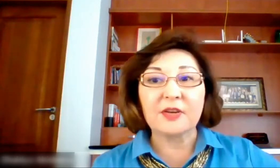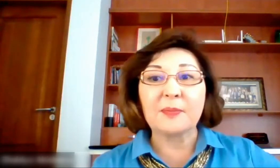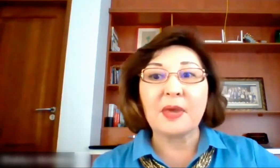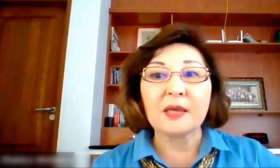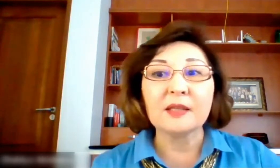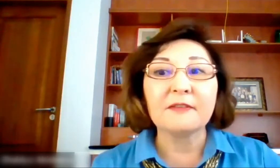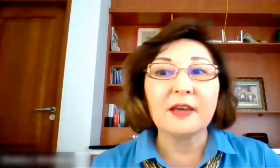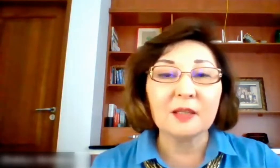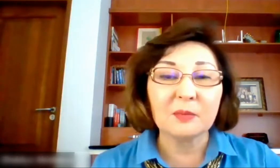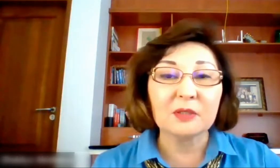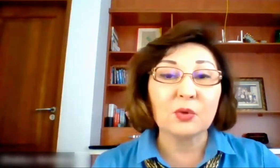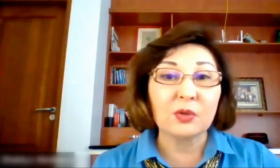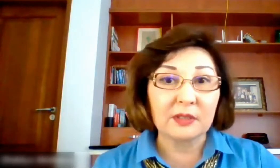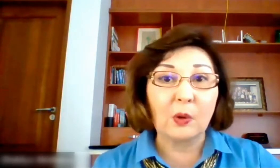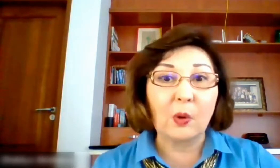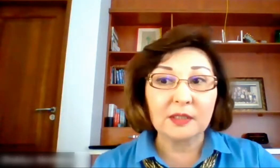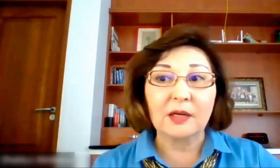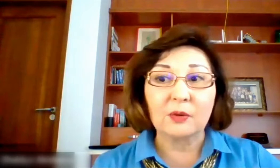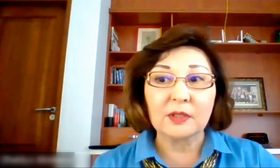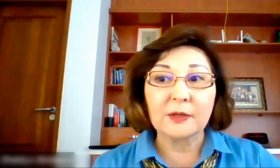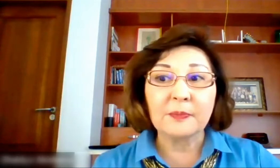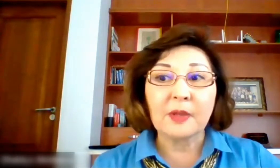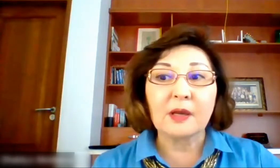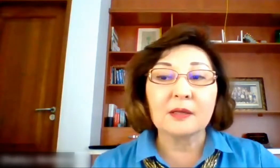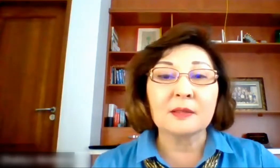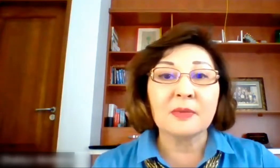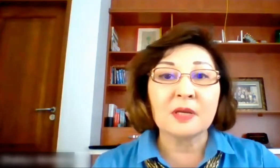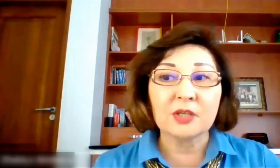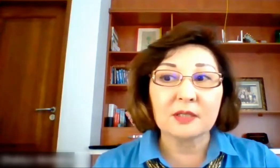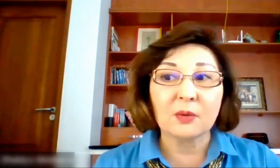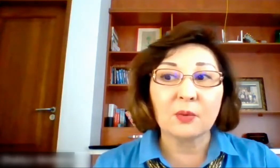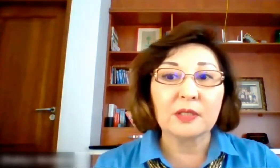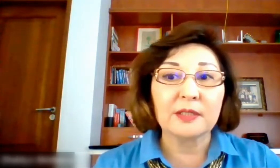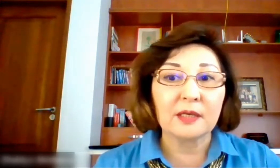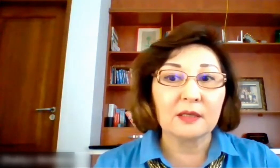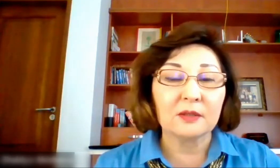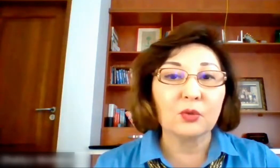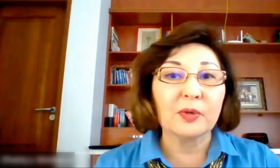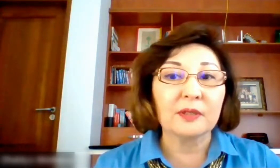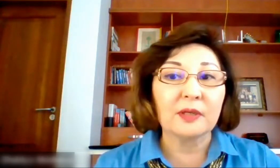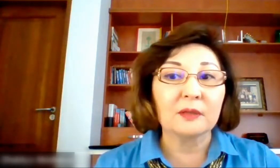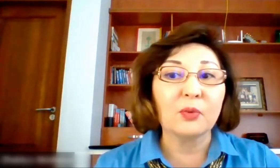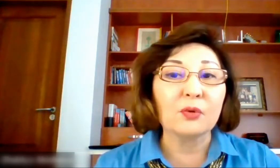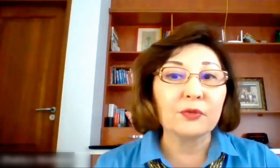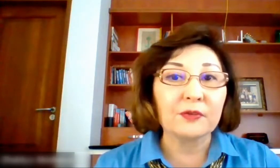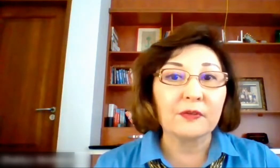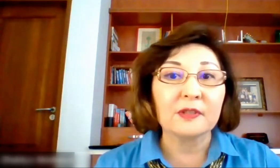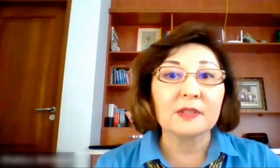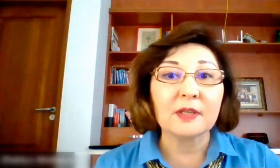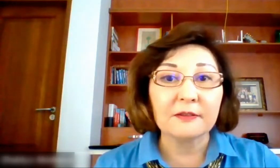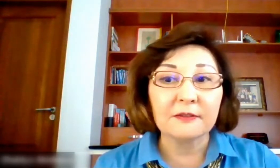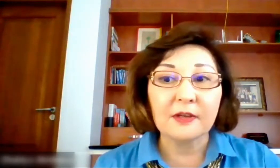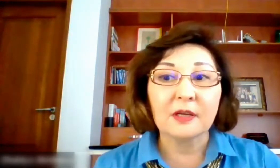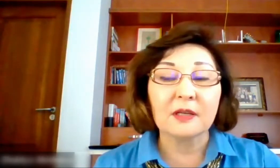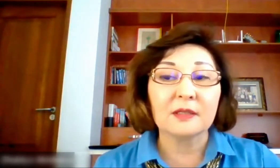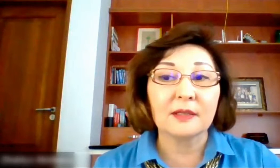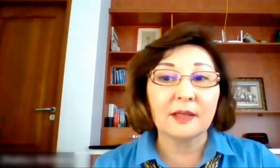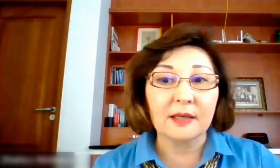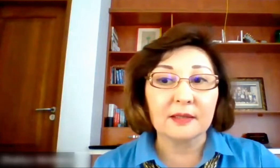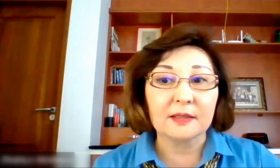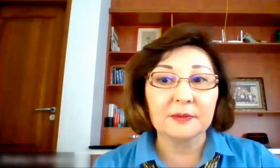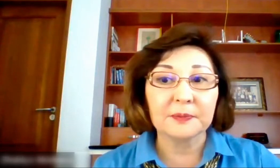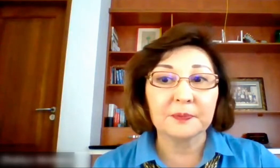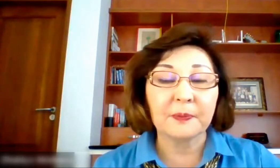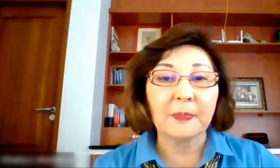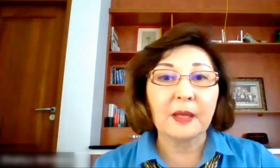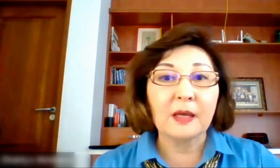services remained available during the lockdown, as the measures were taken to protect both the staff and the